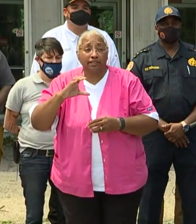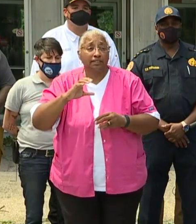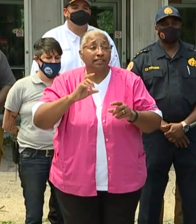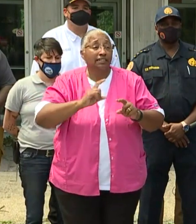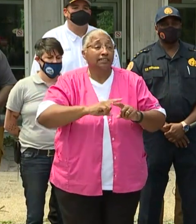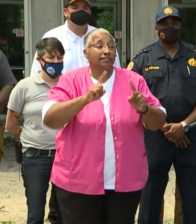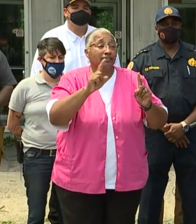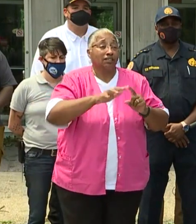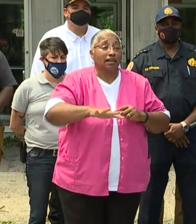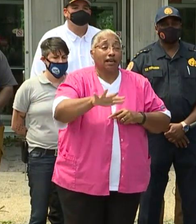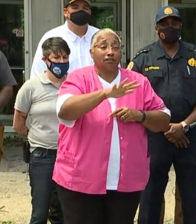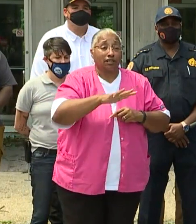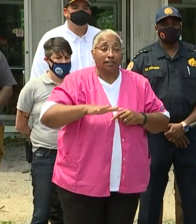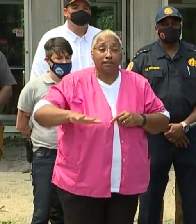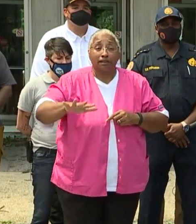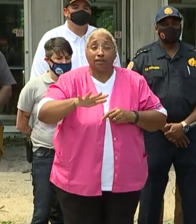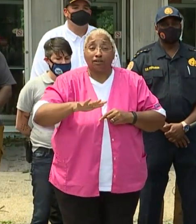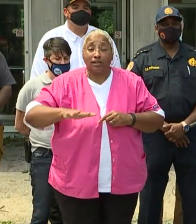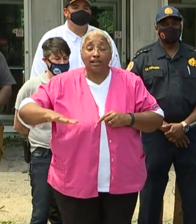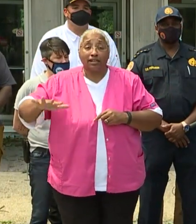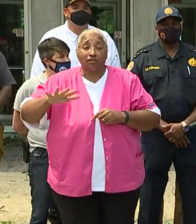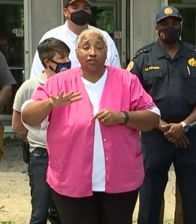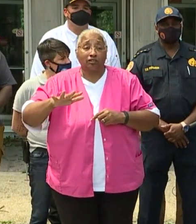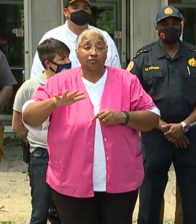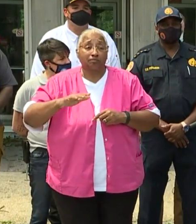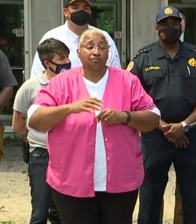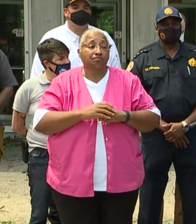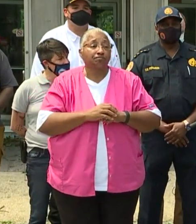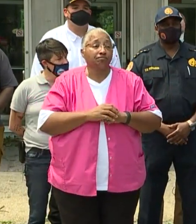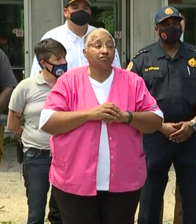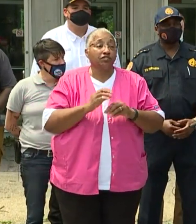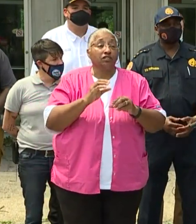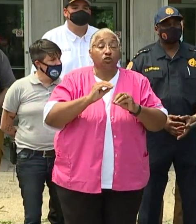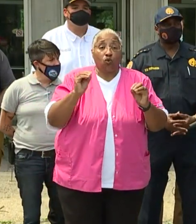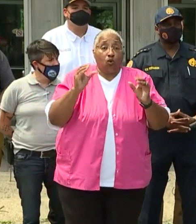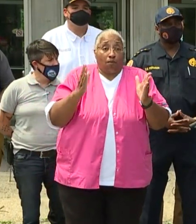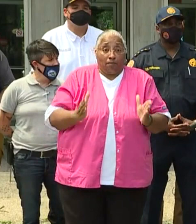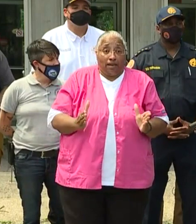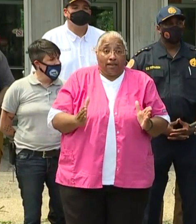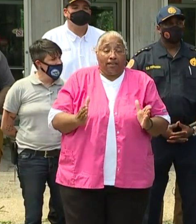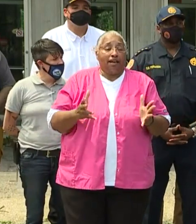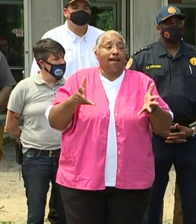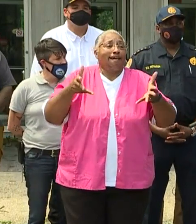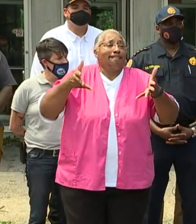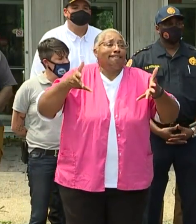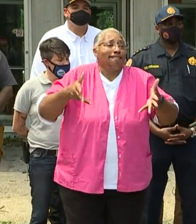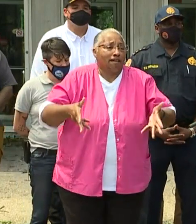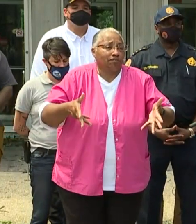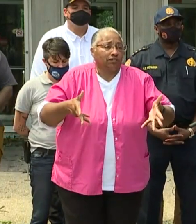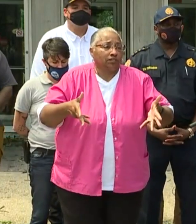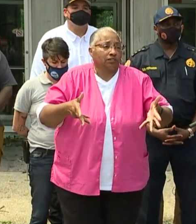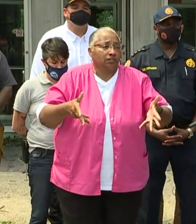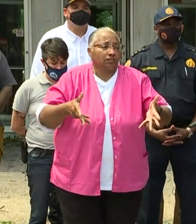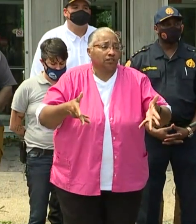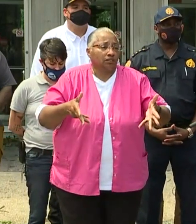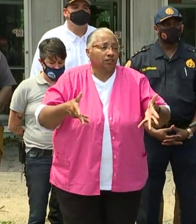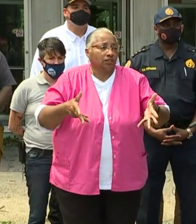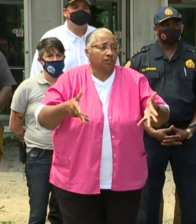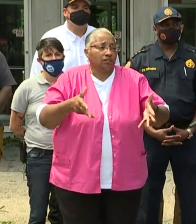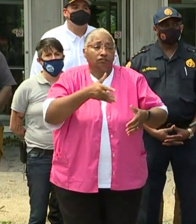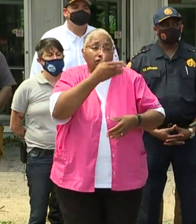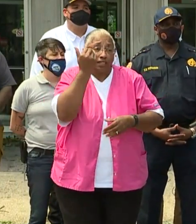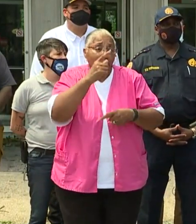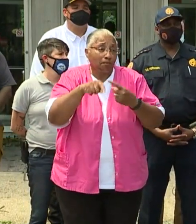neighborhood by neighborhood. No one will be left out. No one has been left out.